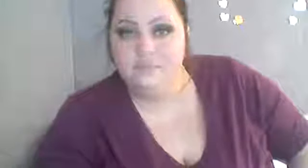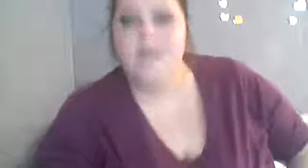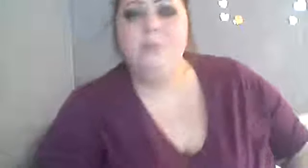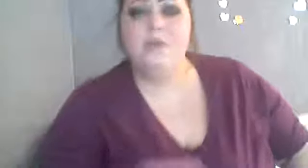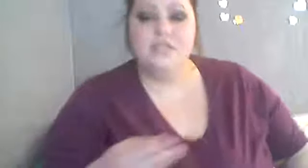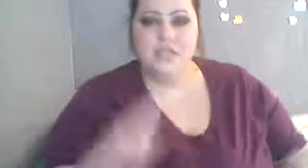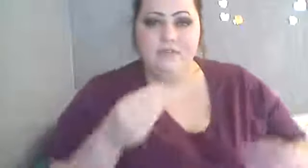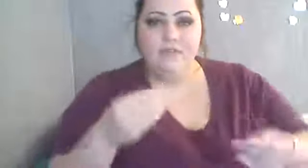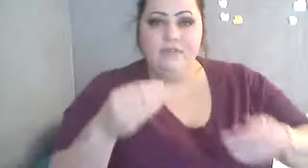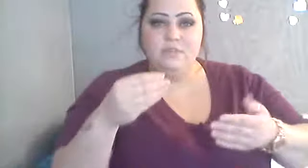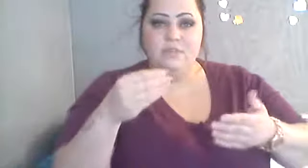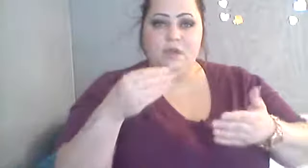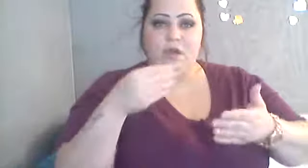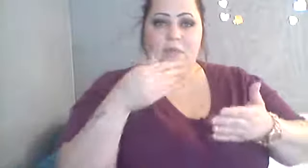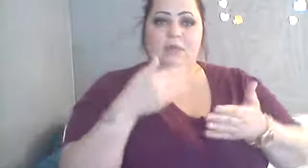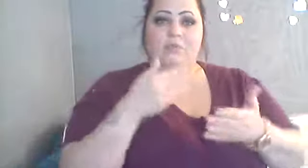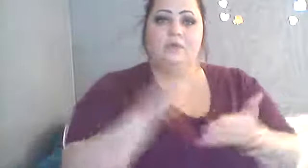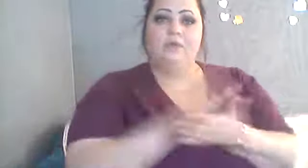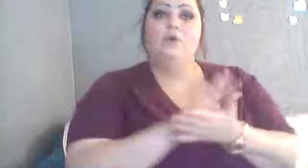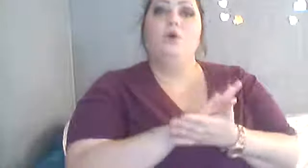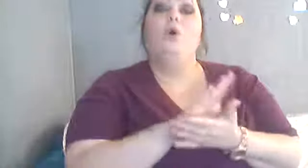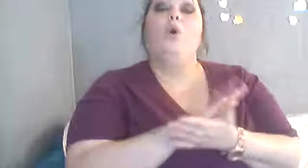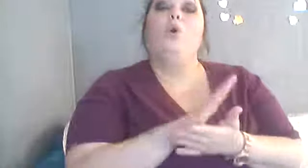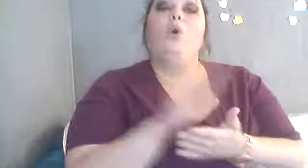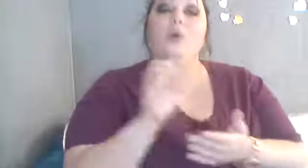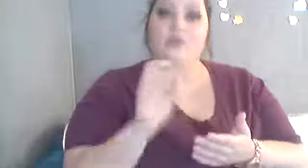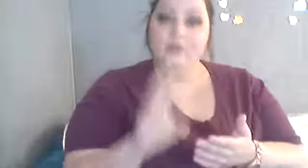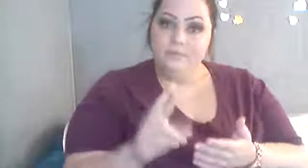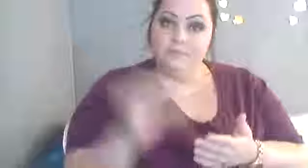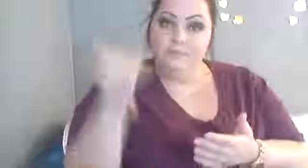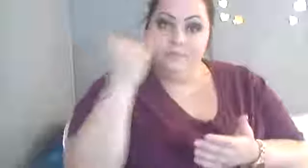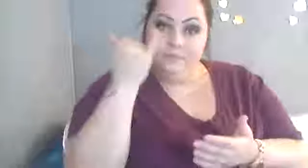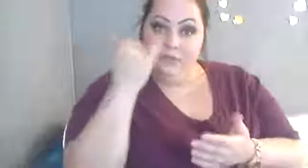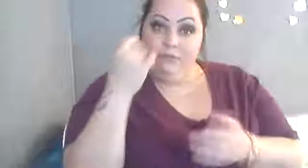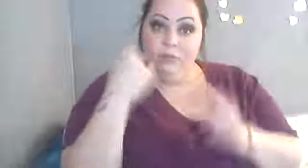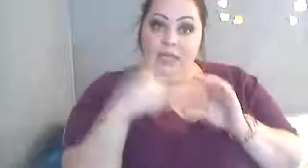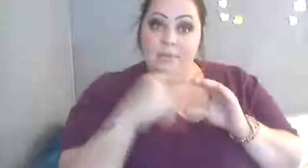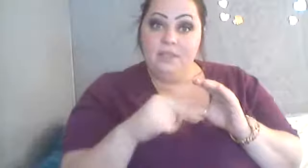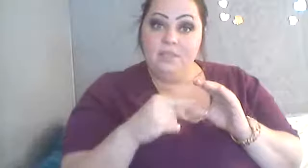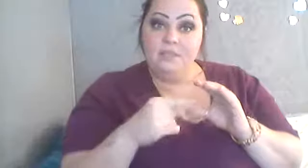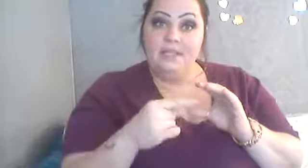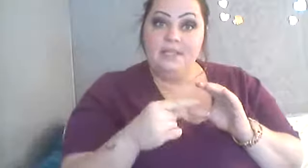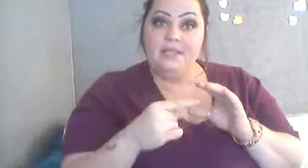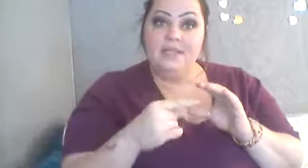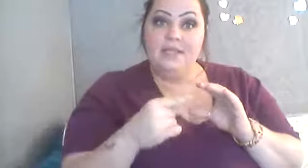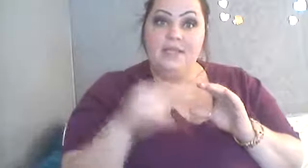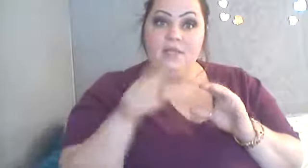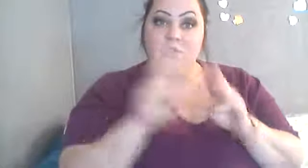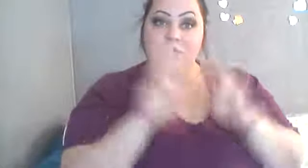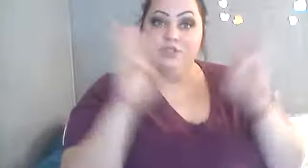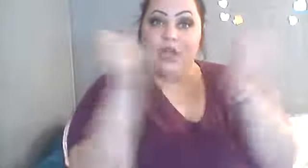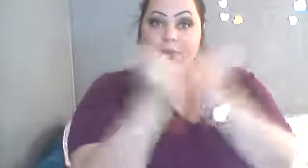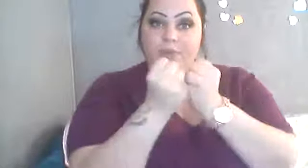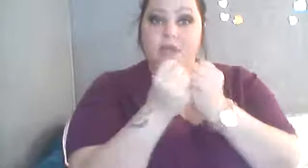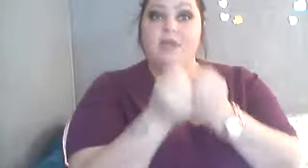In person, if you give it to me on paper, or if you want to email it to me, and then in workshop,